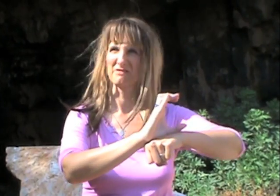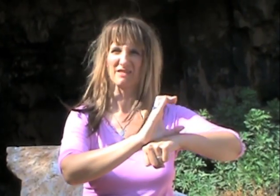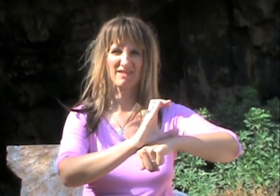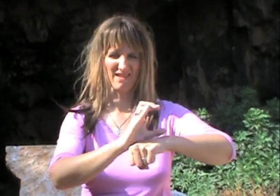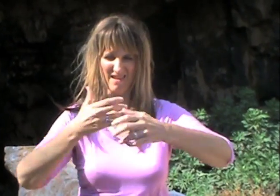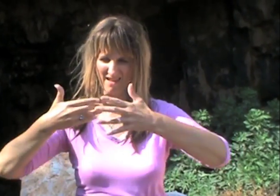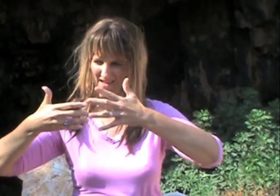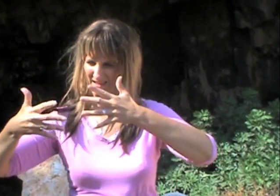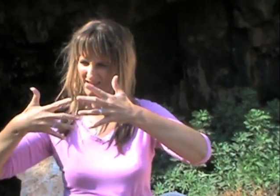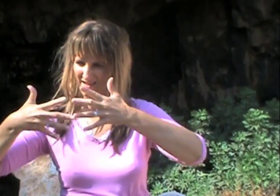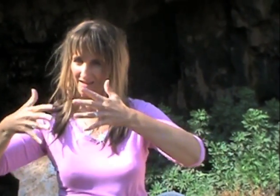church.